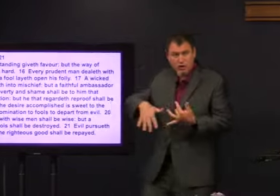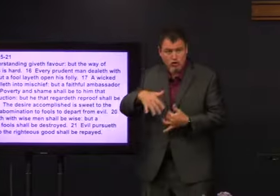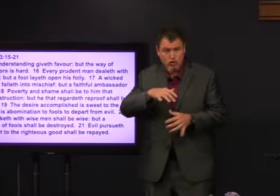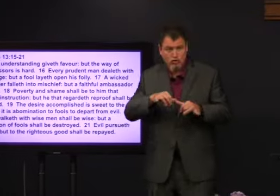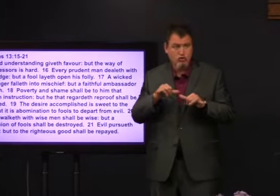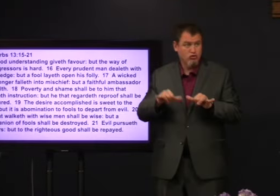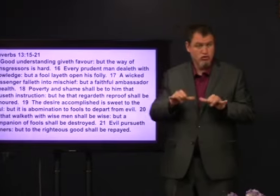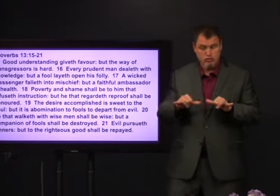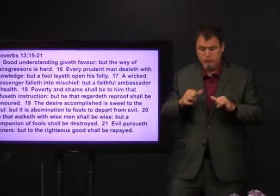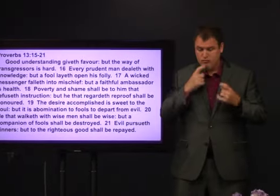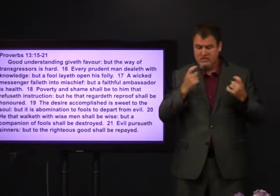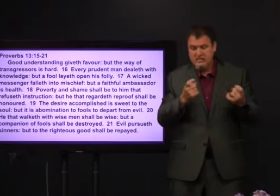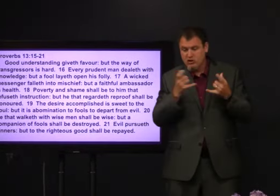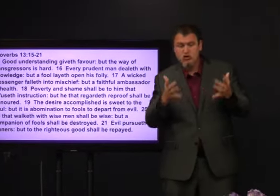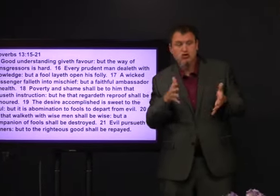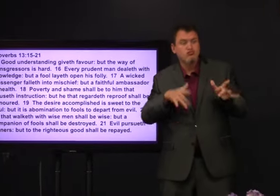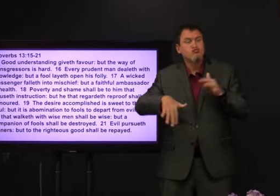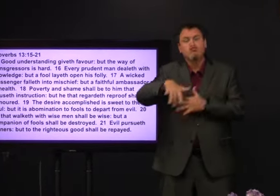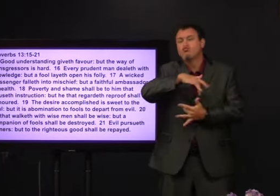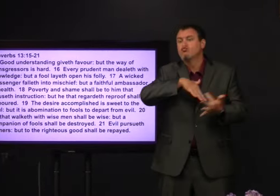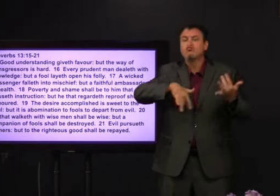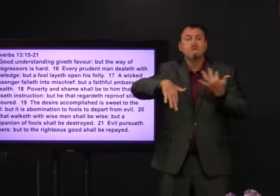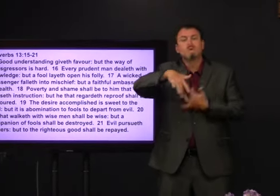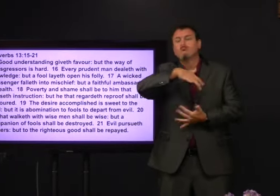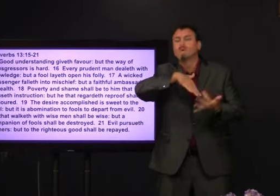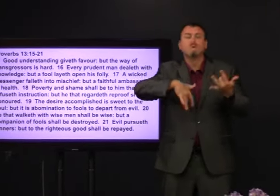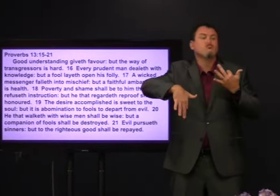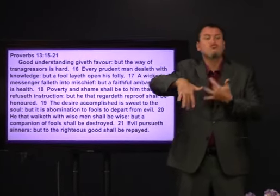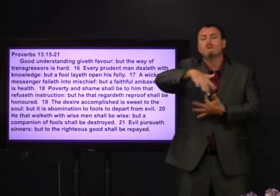So if I'm a sinner, and I'm staying in my sin,